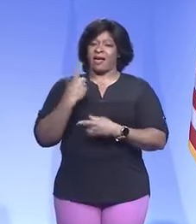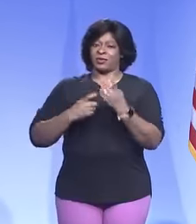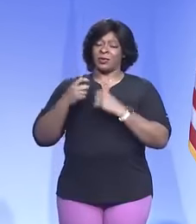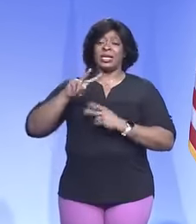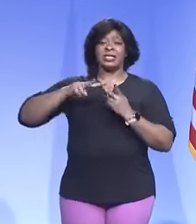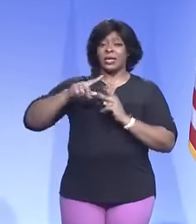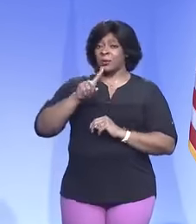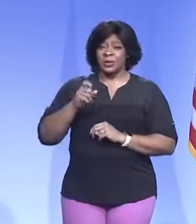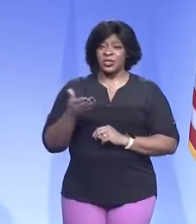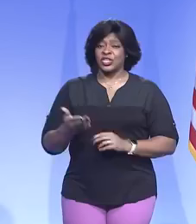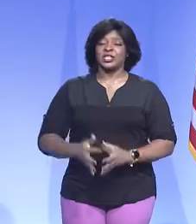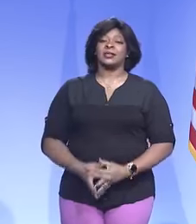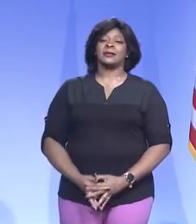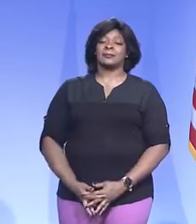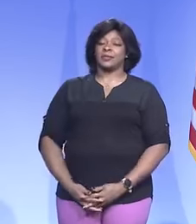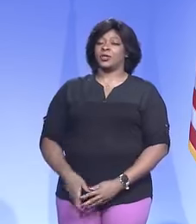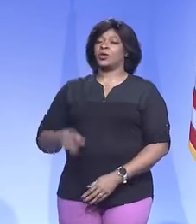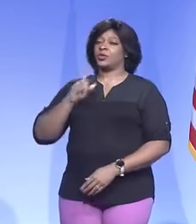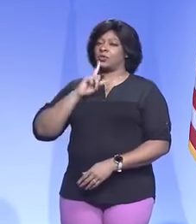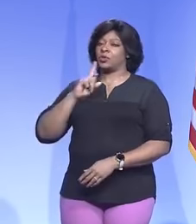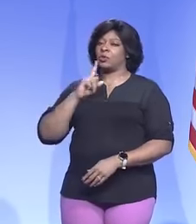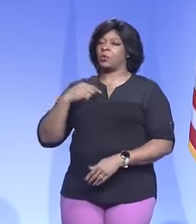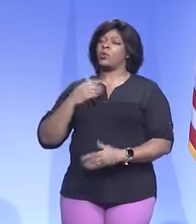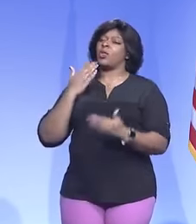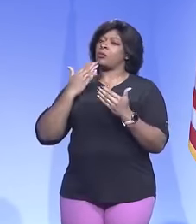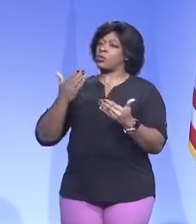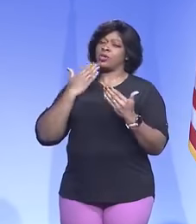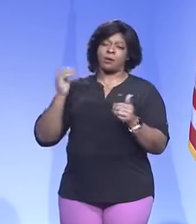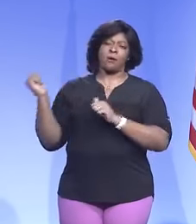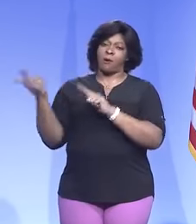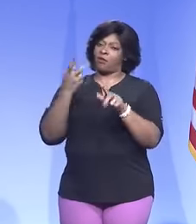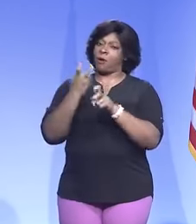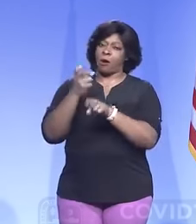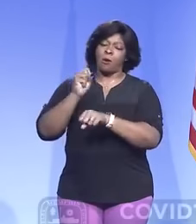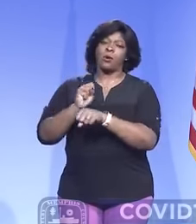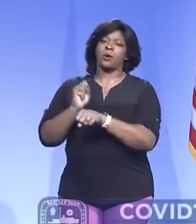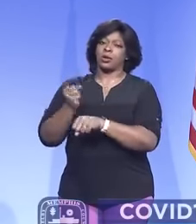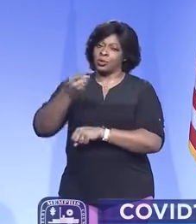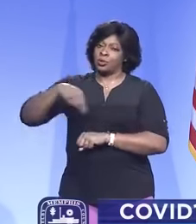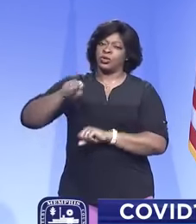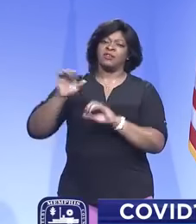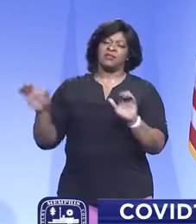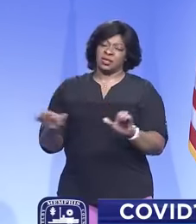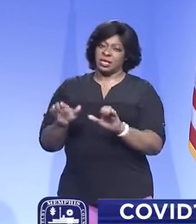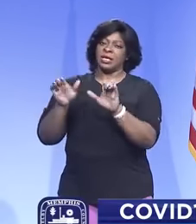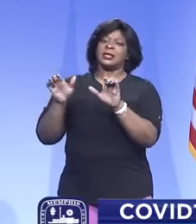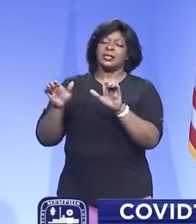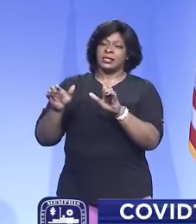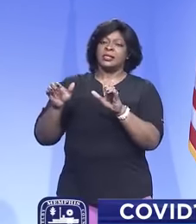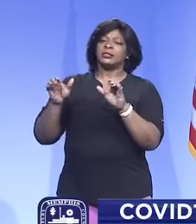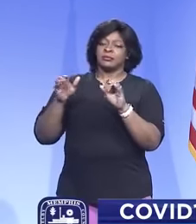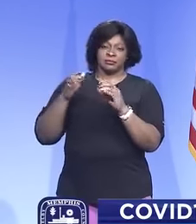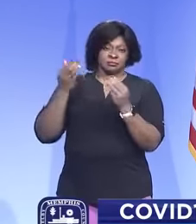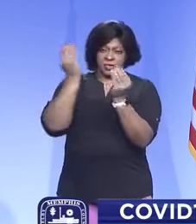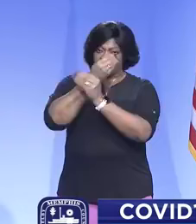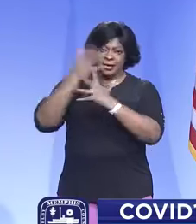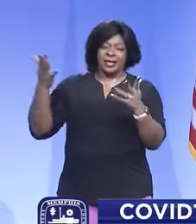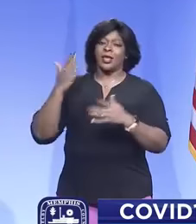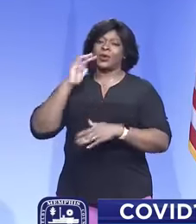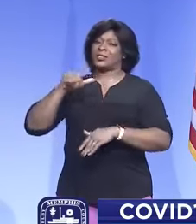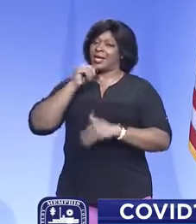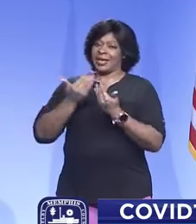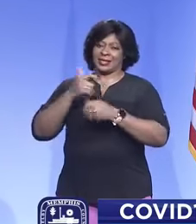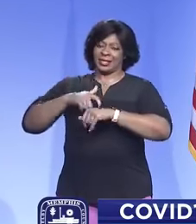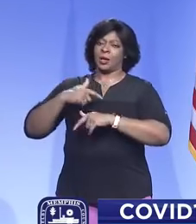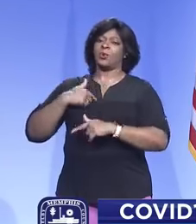Your follow-up? Sure, and we certainly appreciate all the hard work that you all have been putting in. I know it's not been an easy time, and